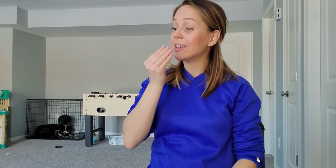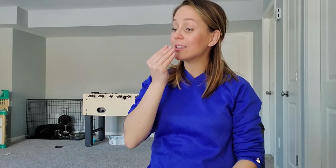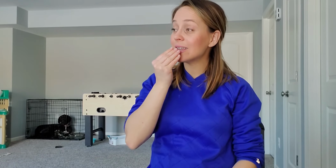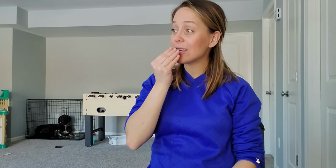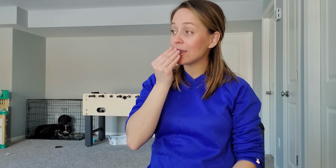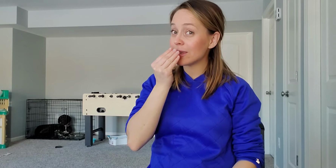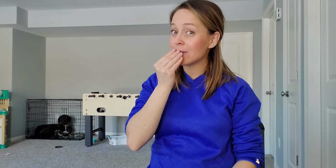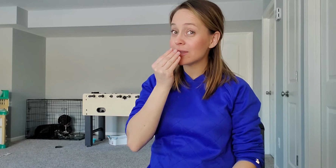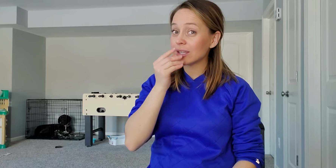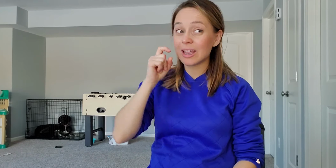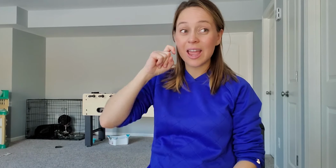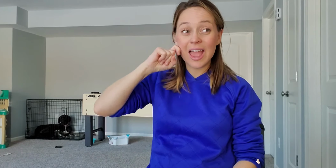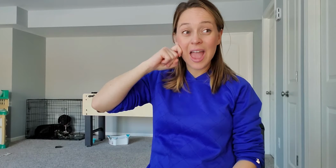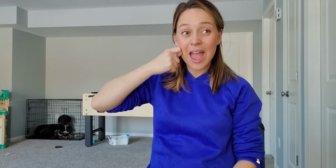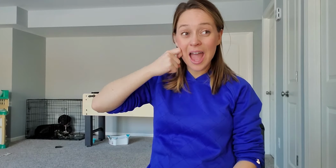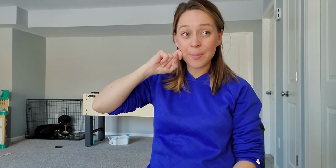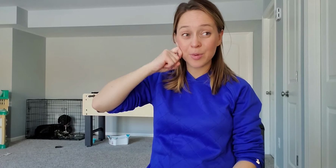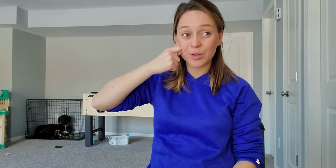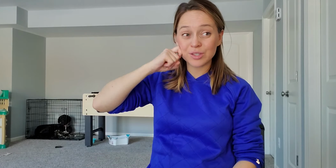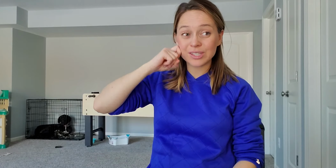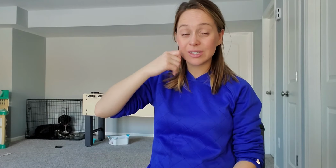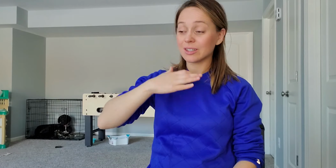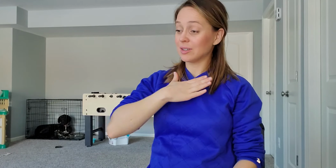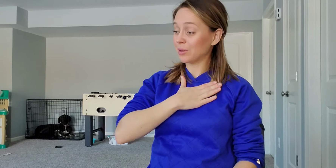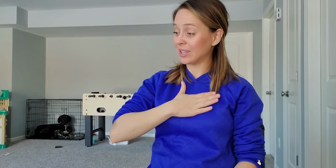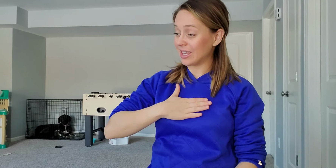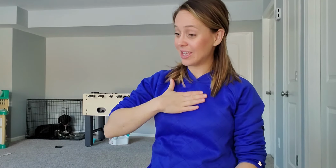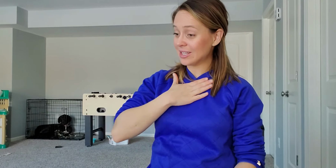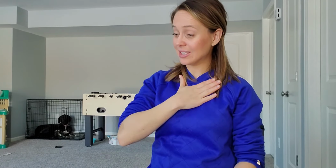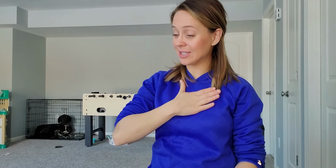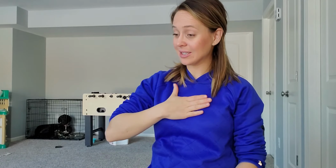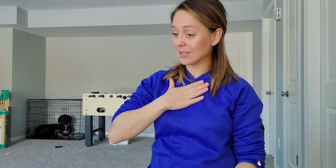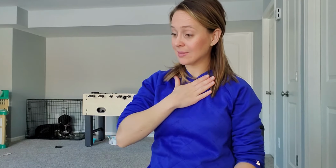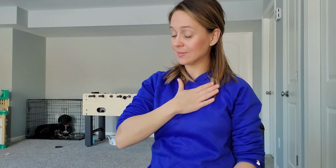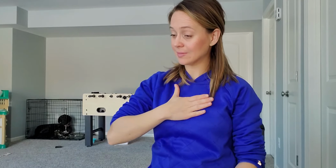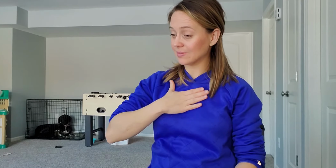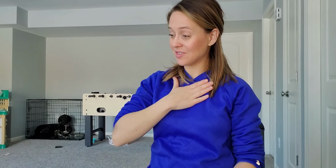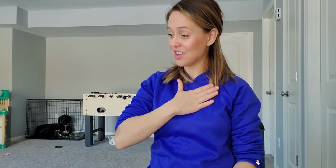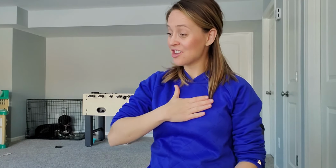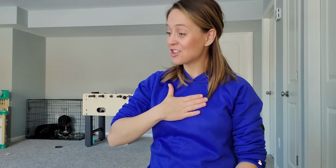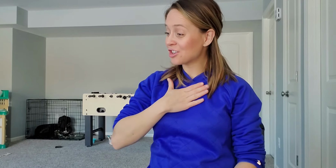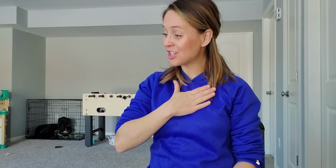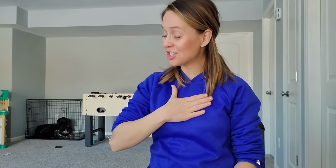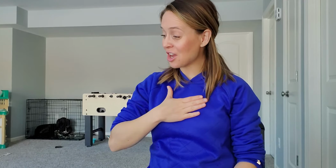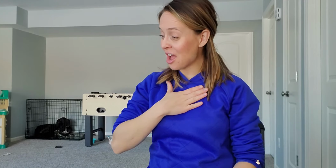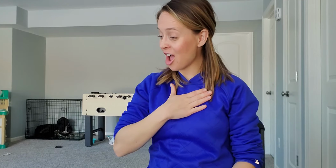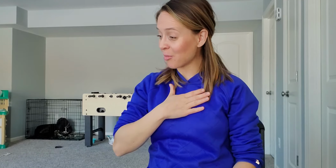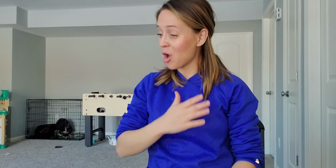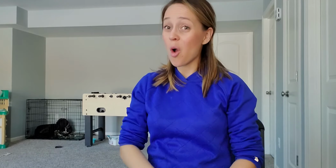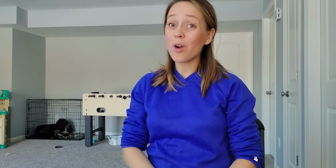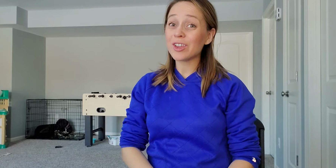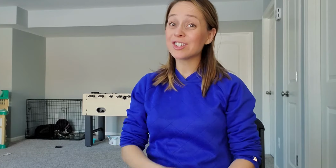to eat apples, please. Good job. Or you can just